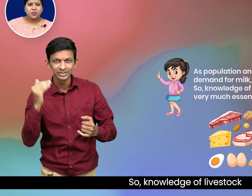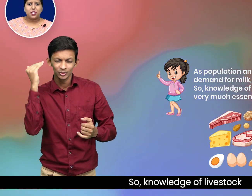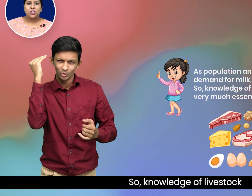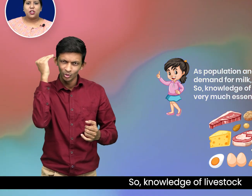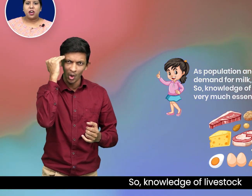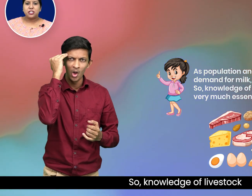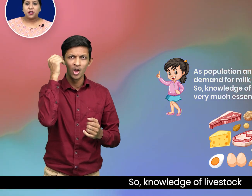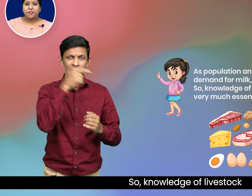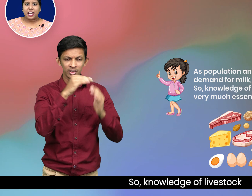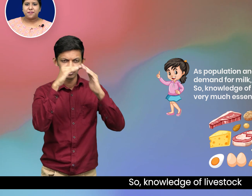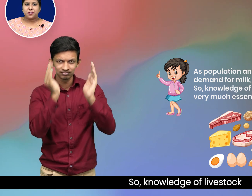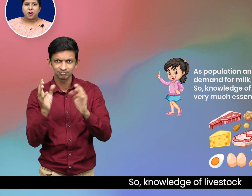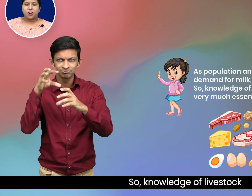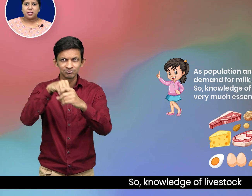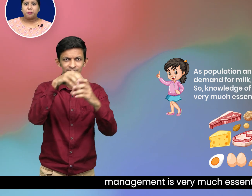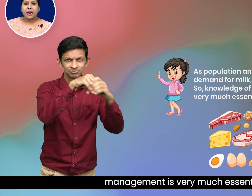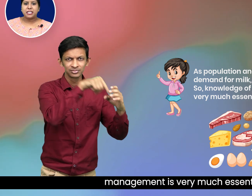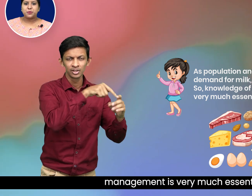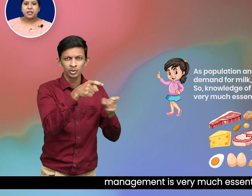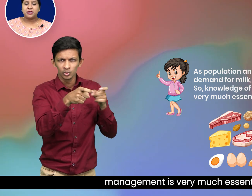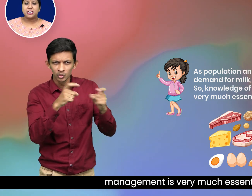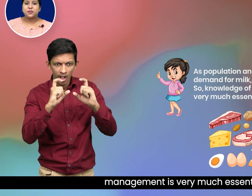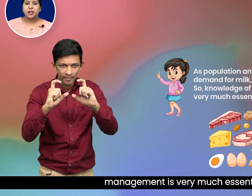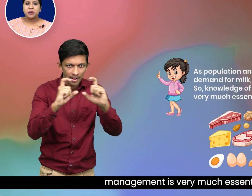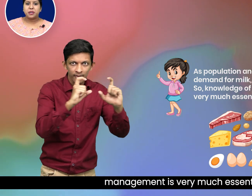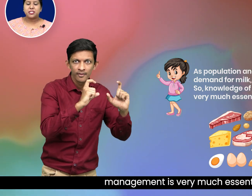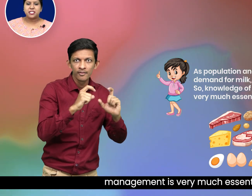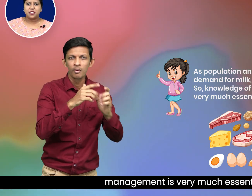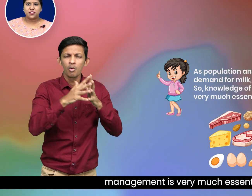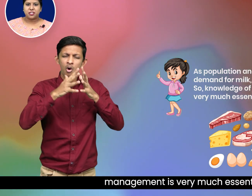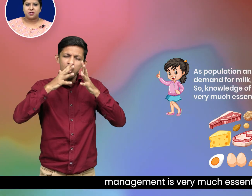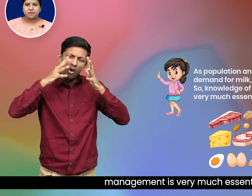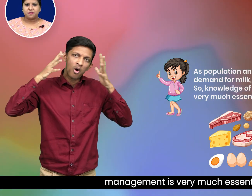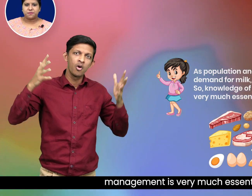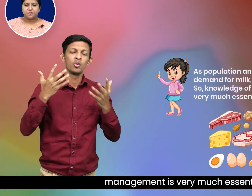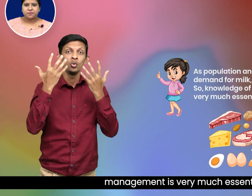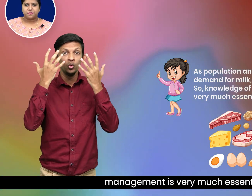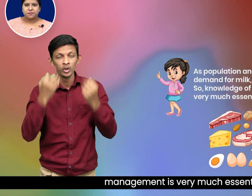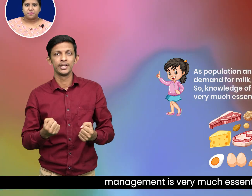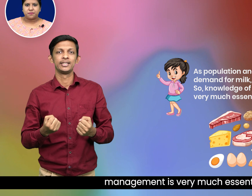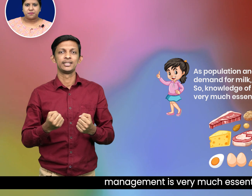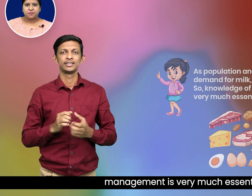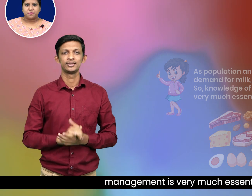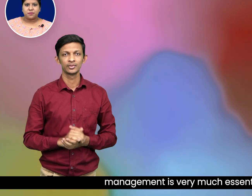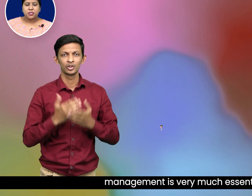So, knowledge of livestock management is very much essential.